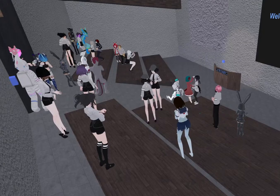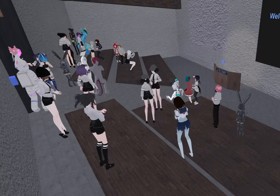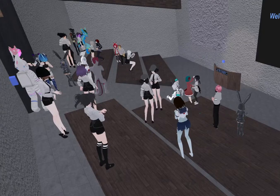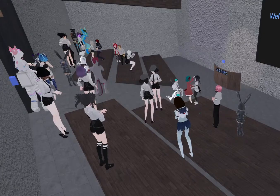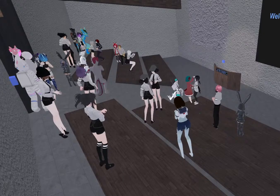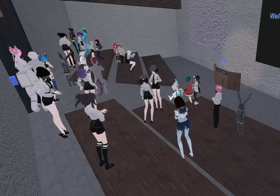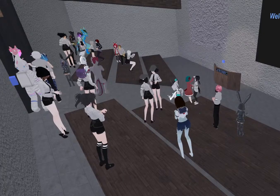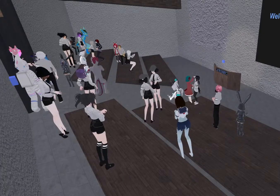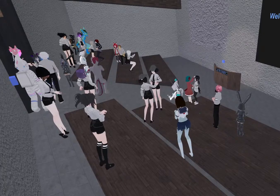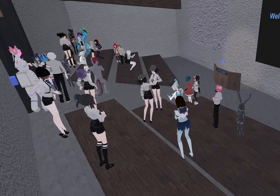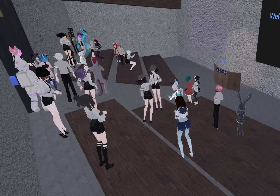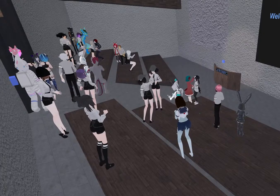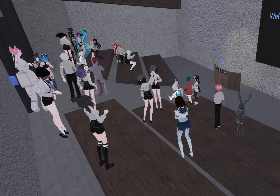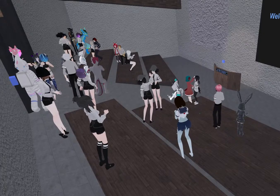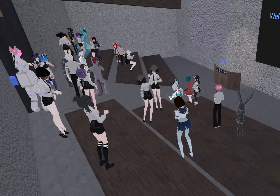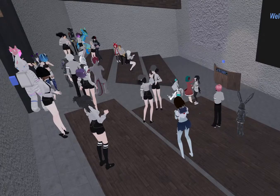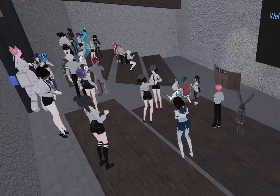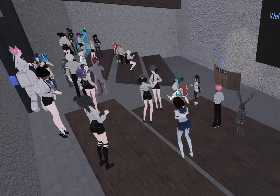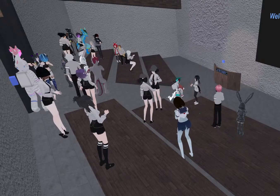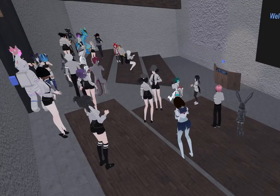Hi.